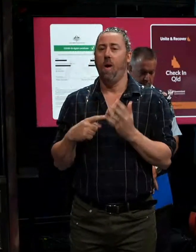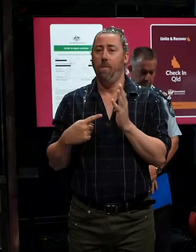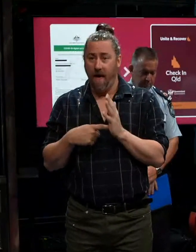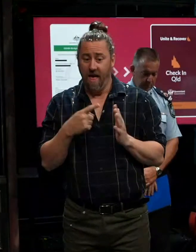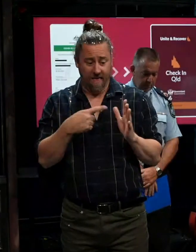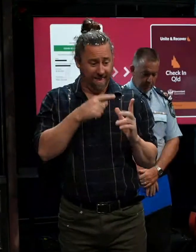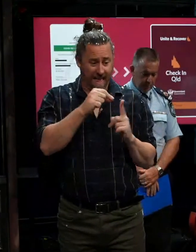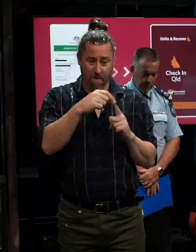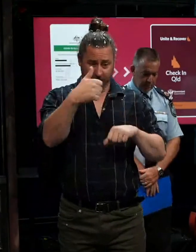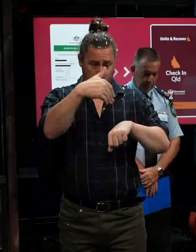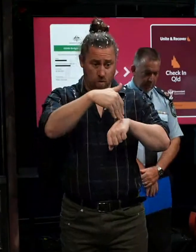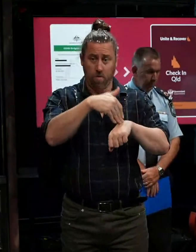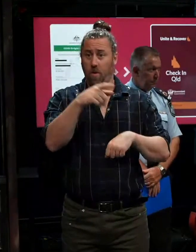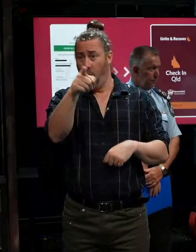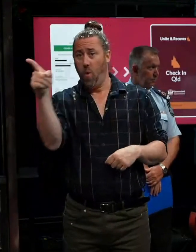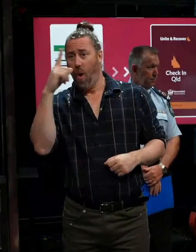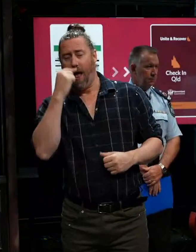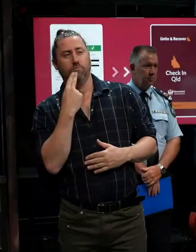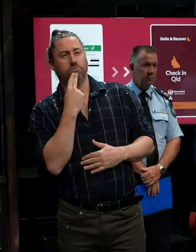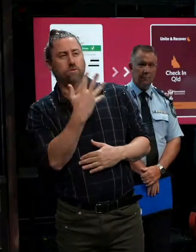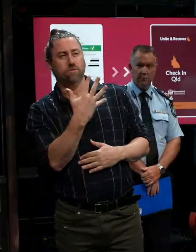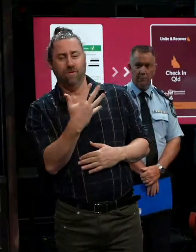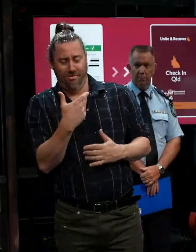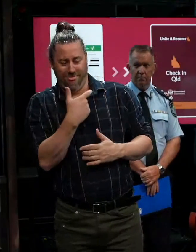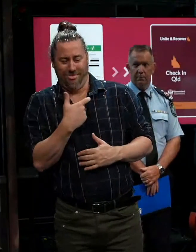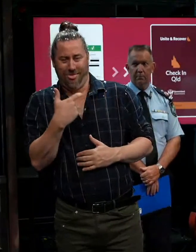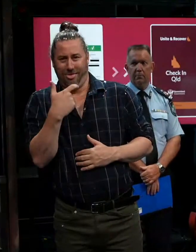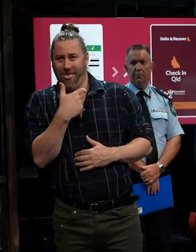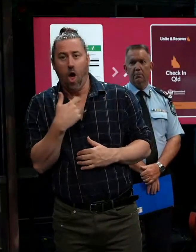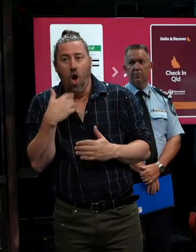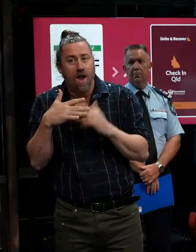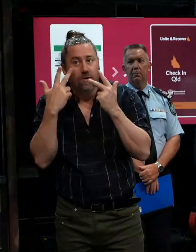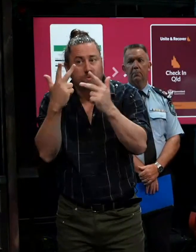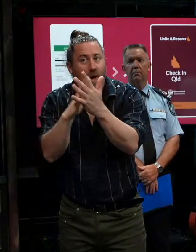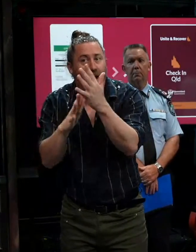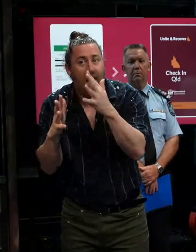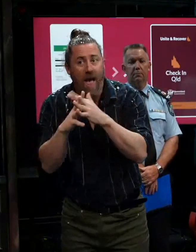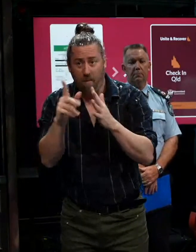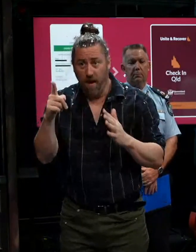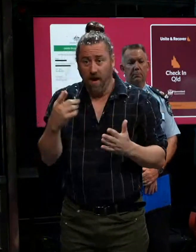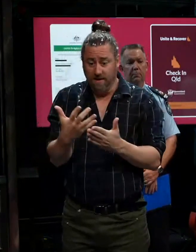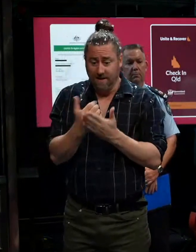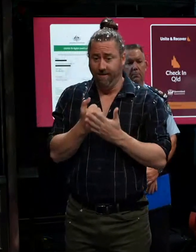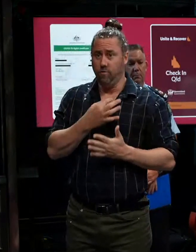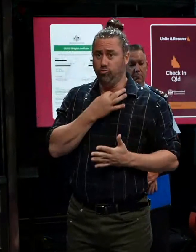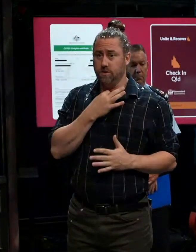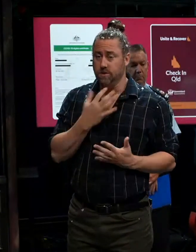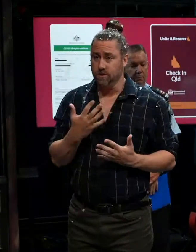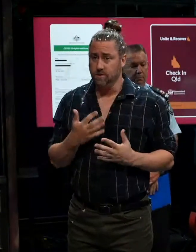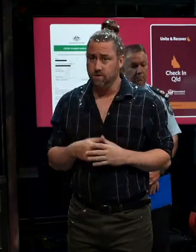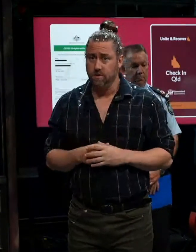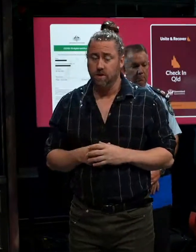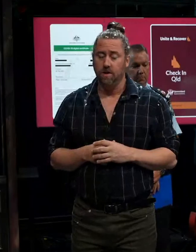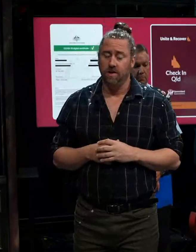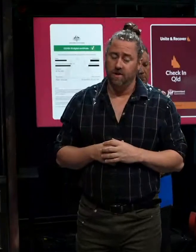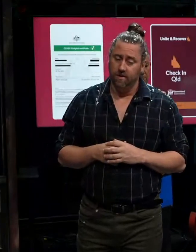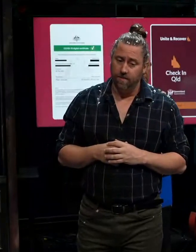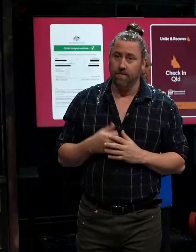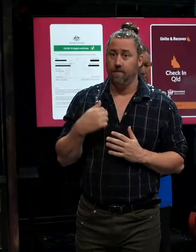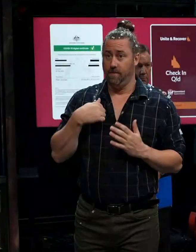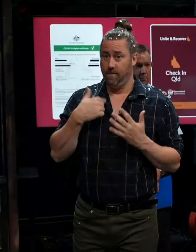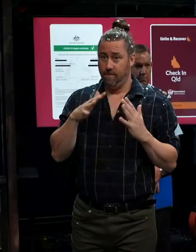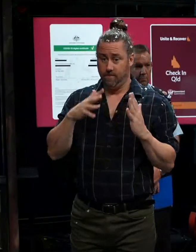with the app that people could expose it. We haven't shown No, people how to do it, but it's a safety concern. So what is very, very clear, I've